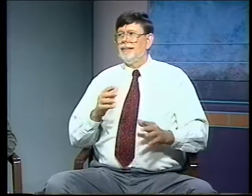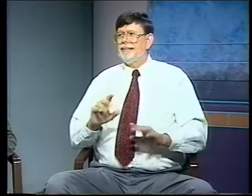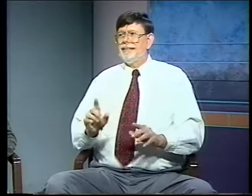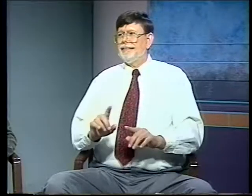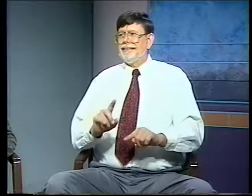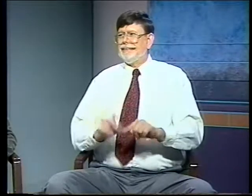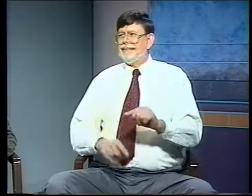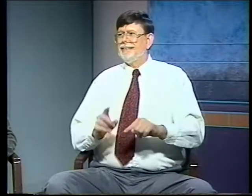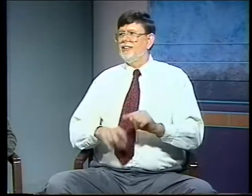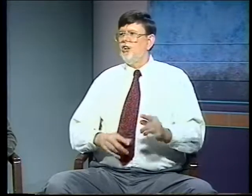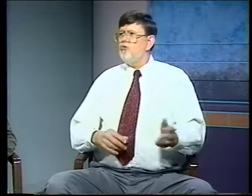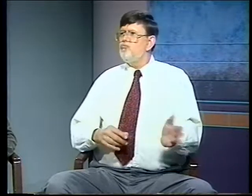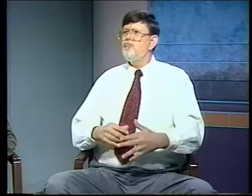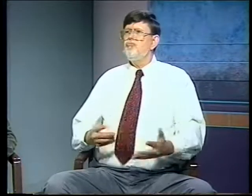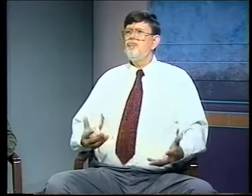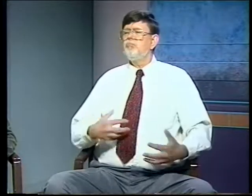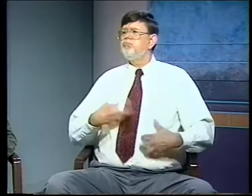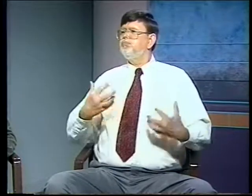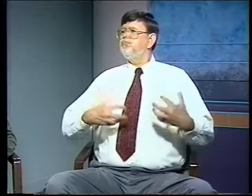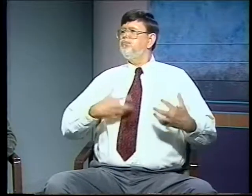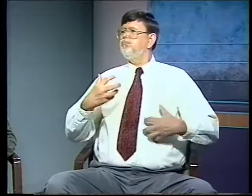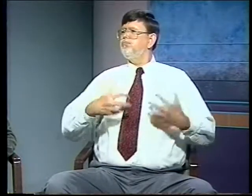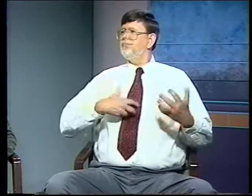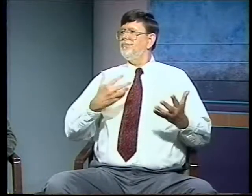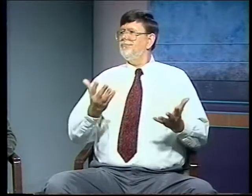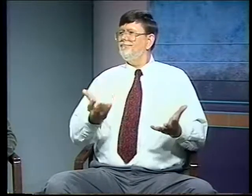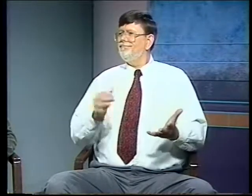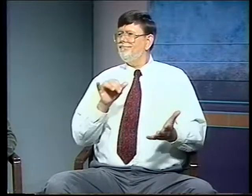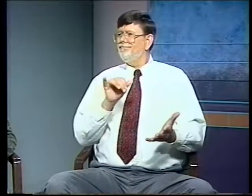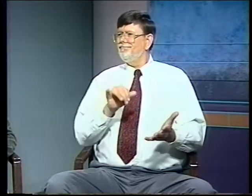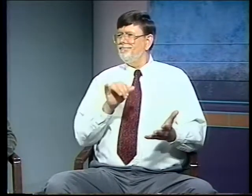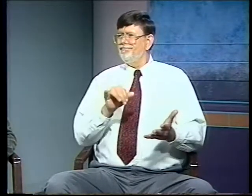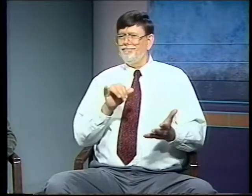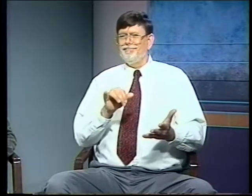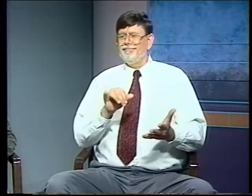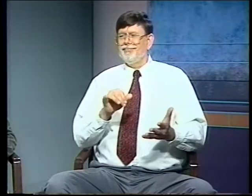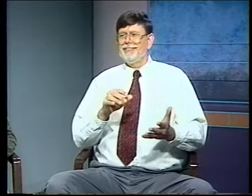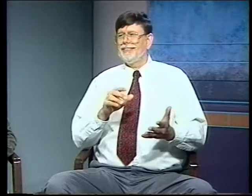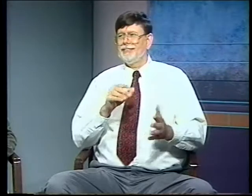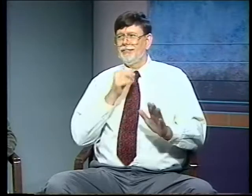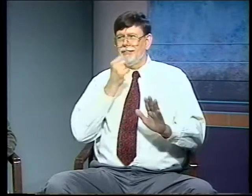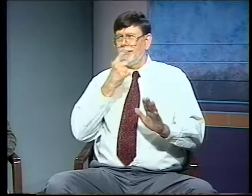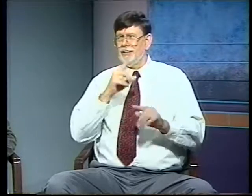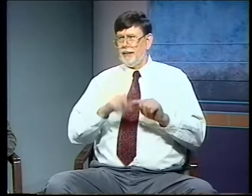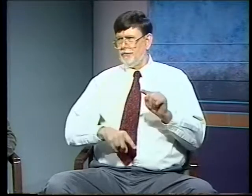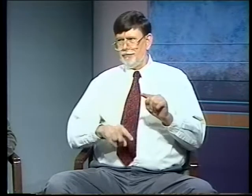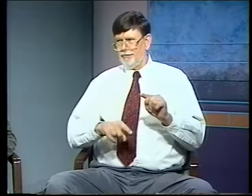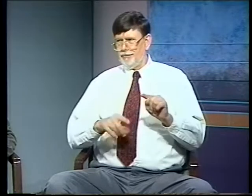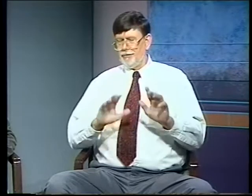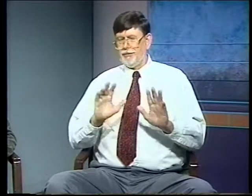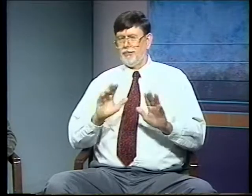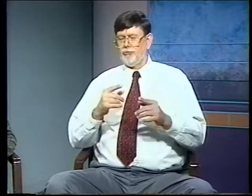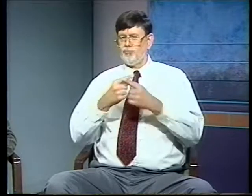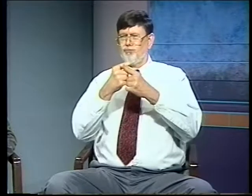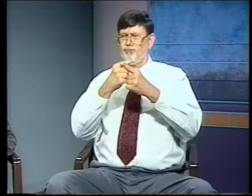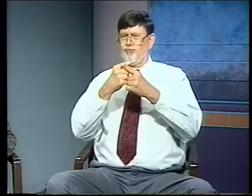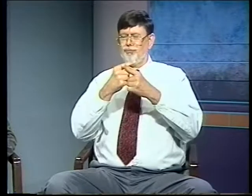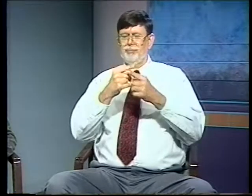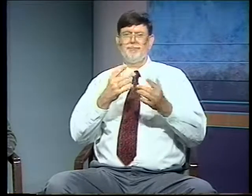disruptive and waving to the interpreter and saying, "Interpret what's saying, what they're saying," and might become agitated because of that. So they need to